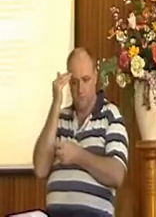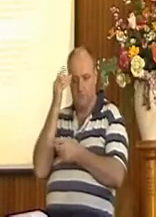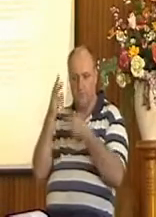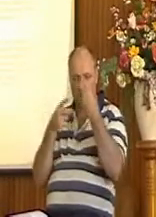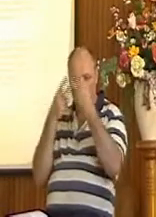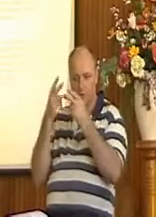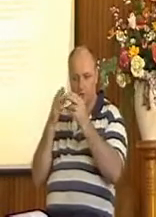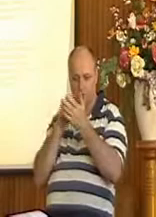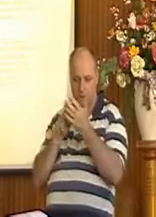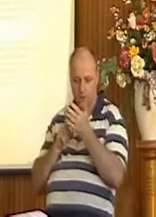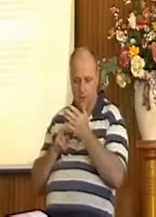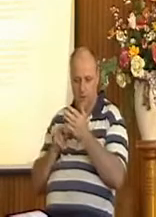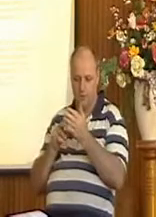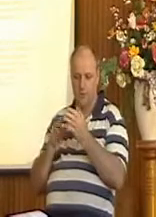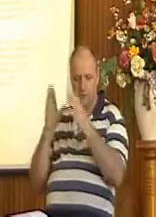relevant words.